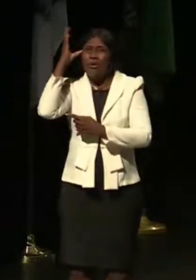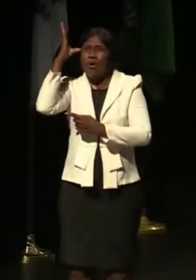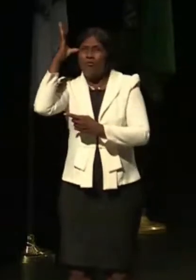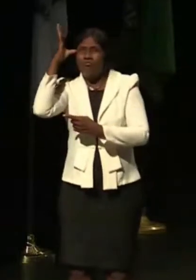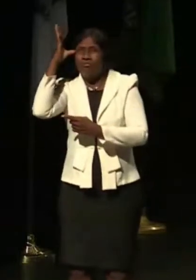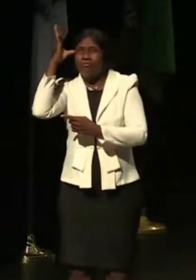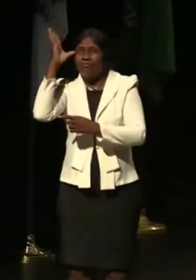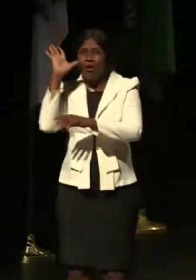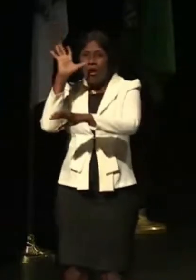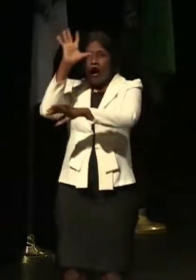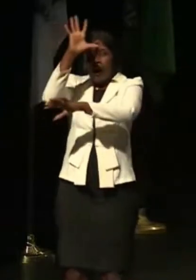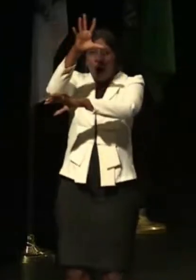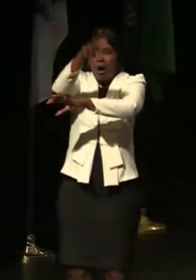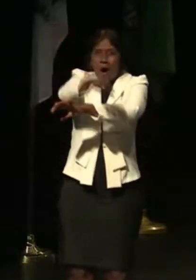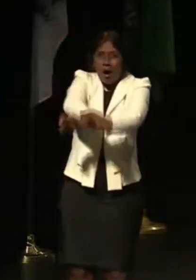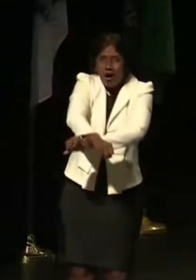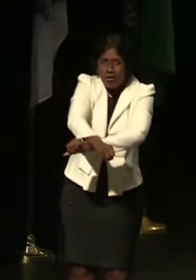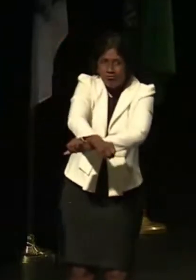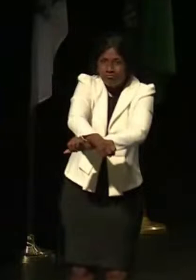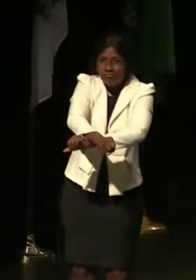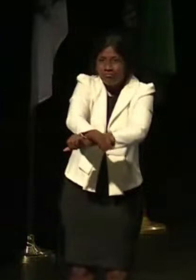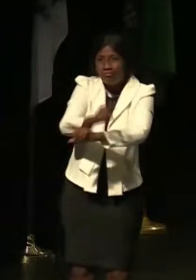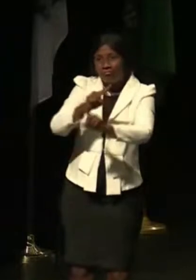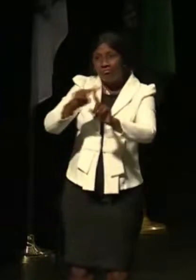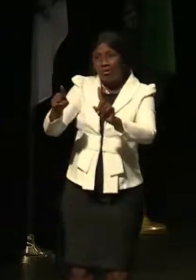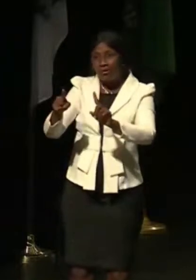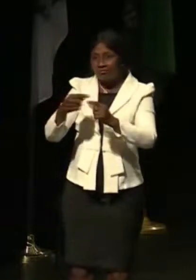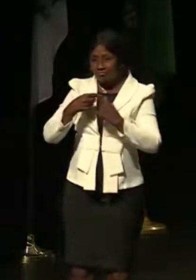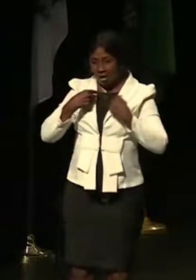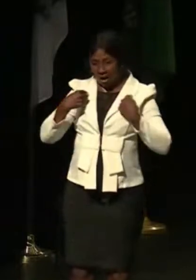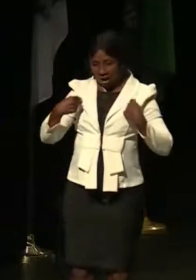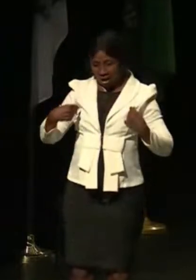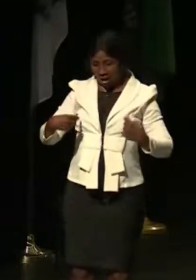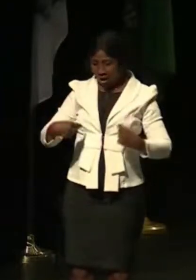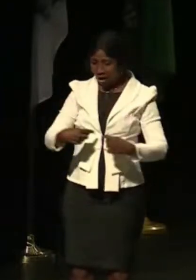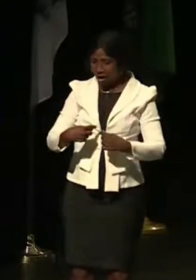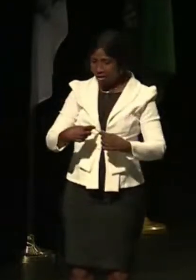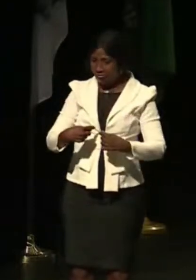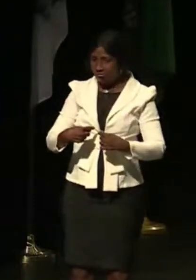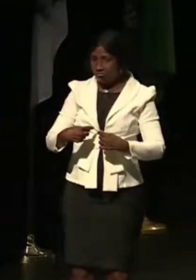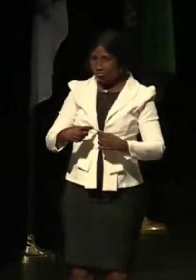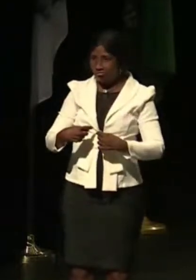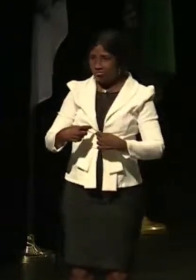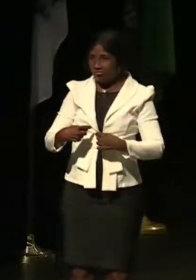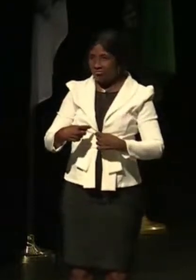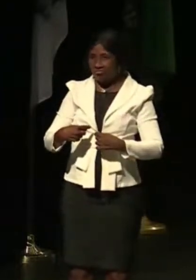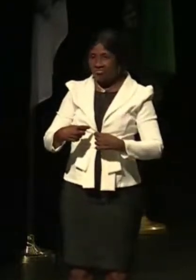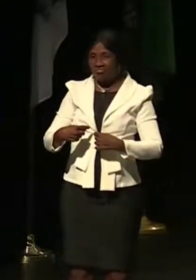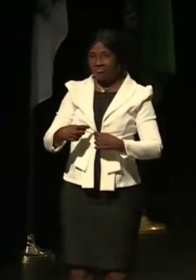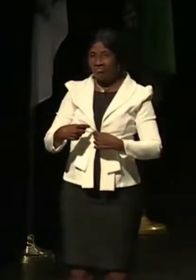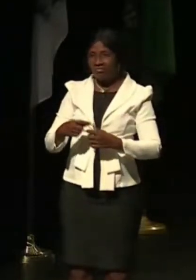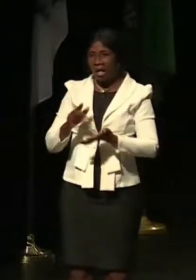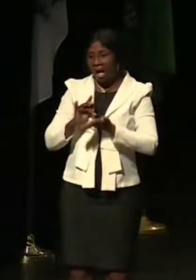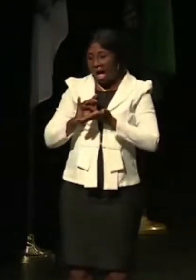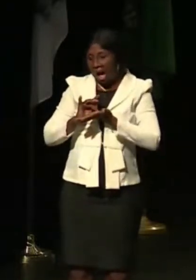yet the inner landscape of the human heart remains, for the most part, a